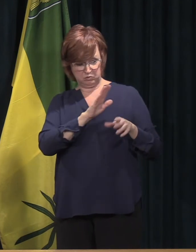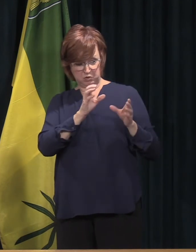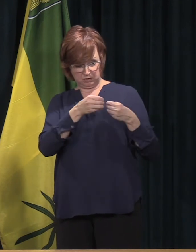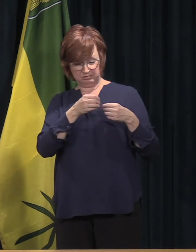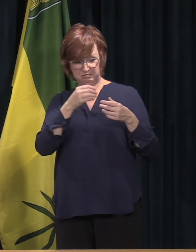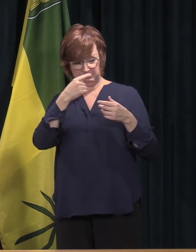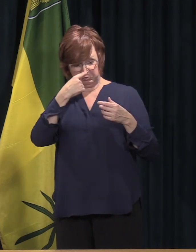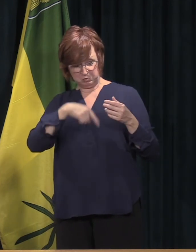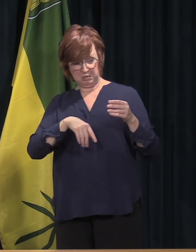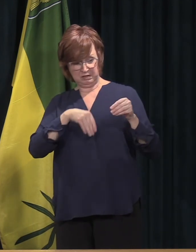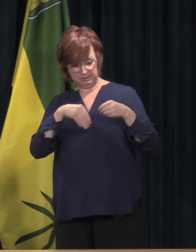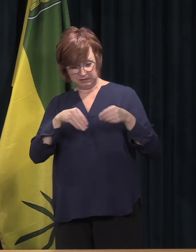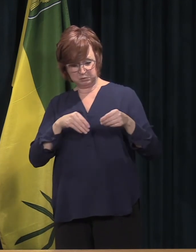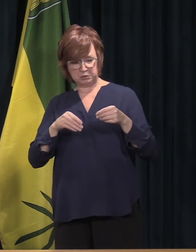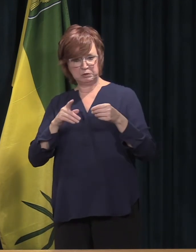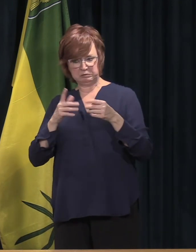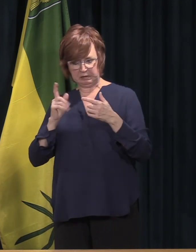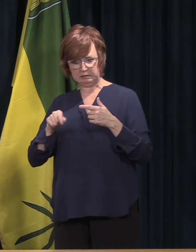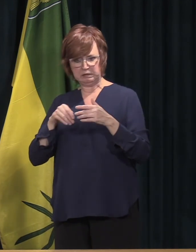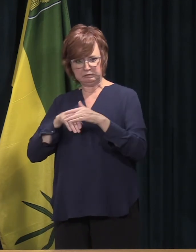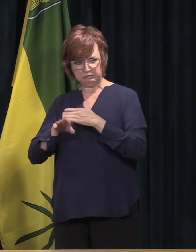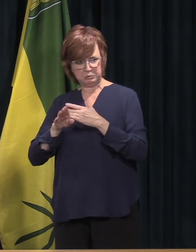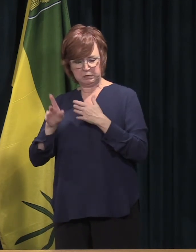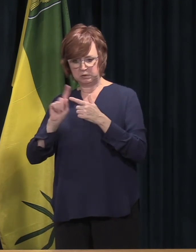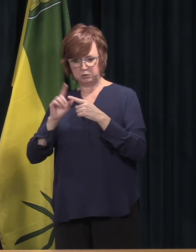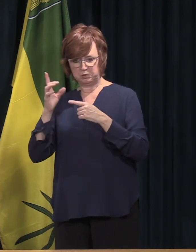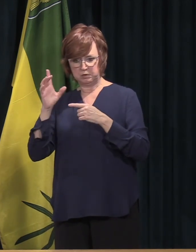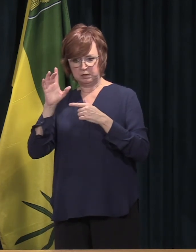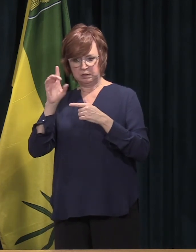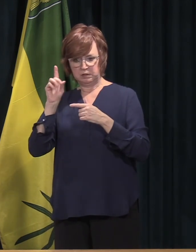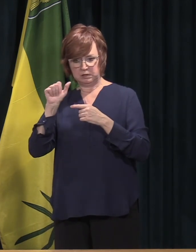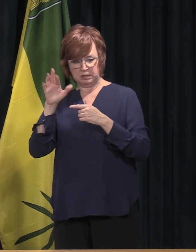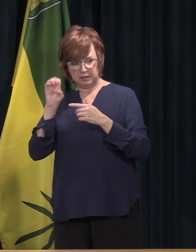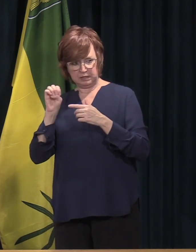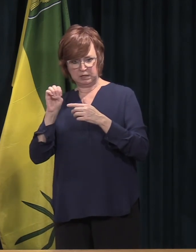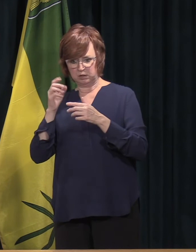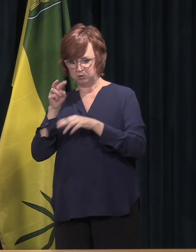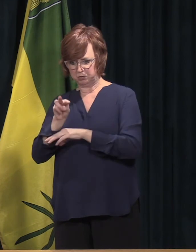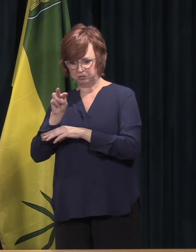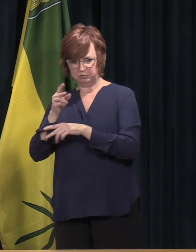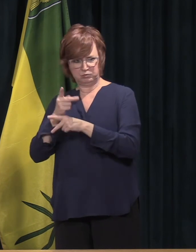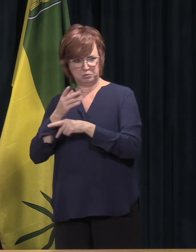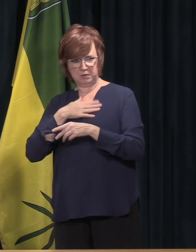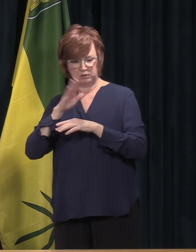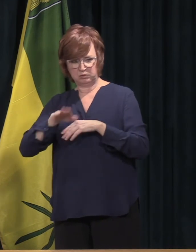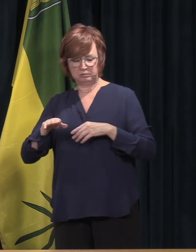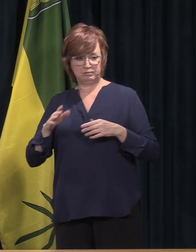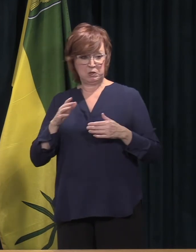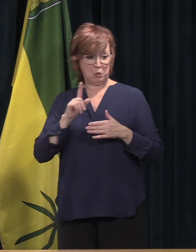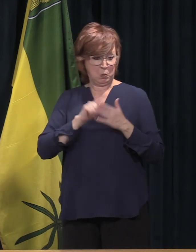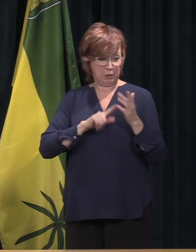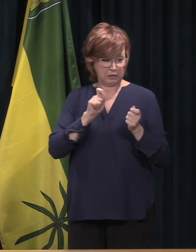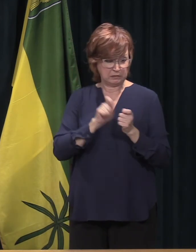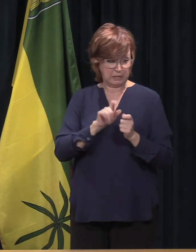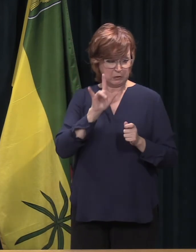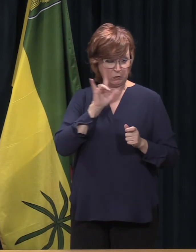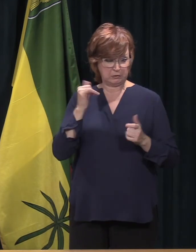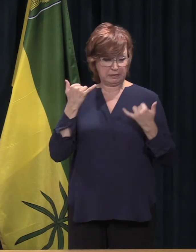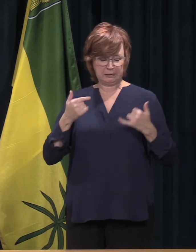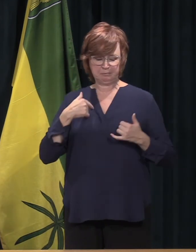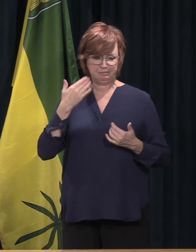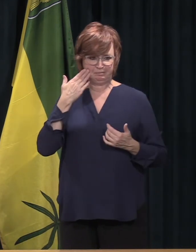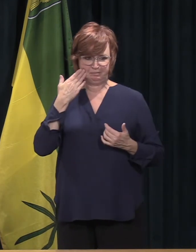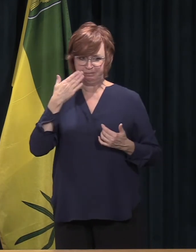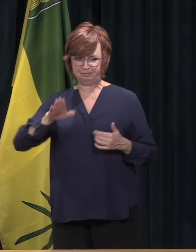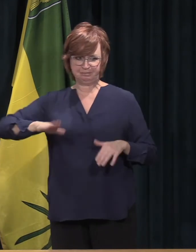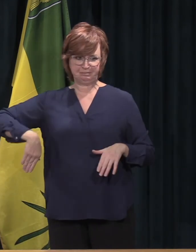daycare? I think all that needs to be considered. I am not, out to speed on where those things are. Obviously, there's other ministries